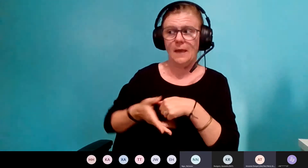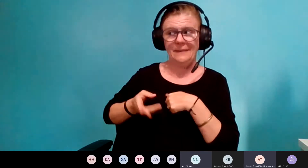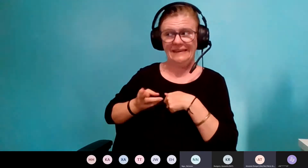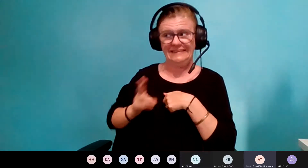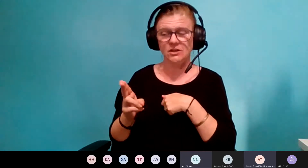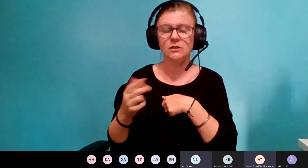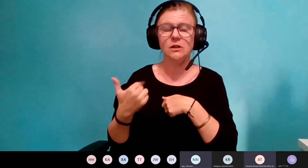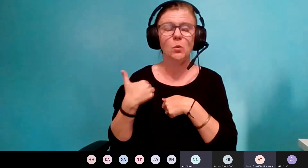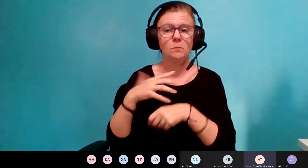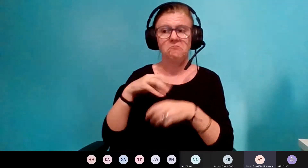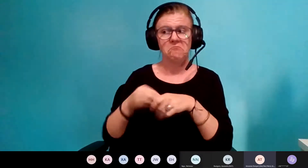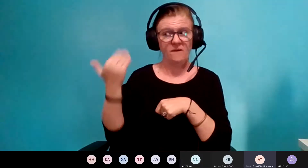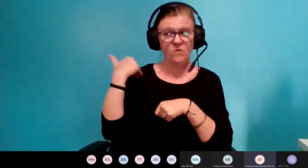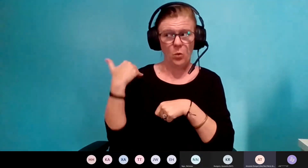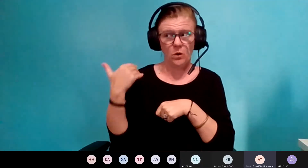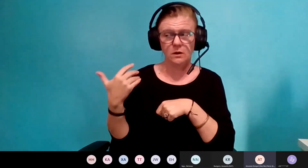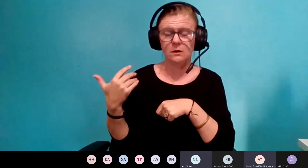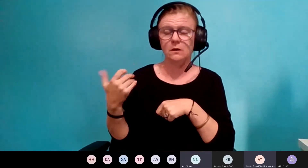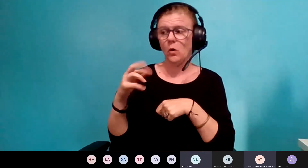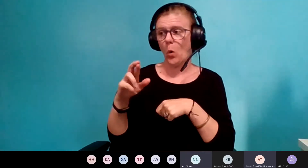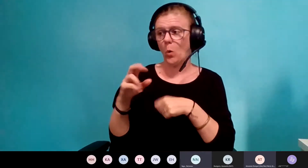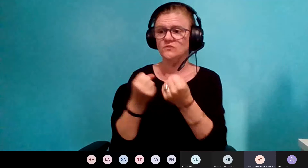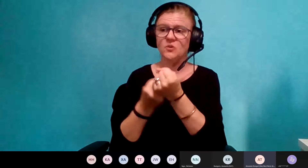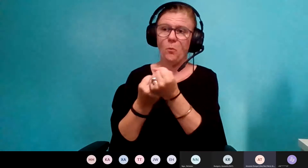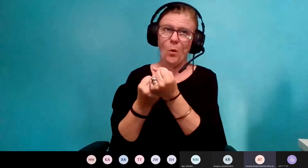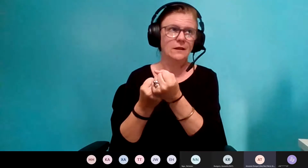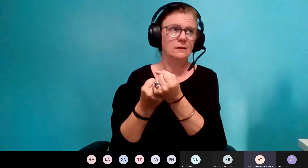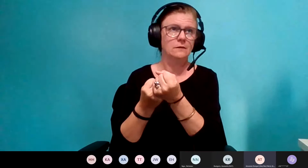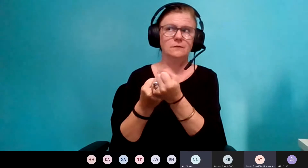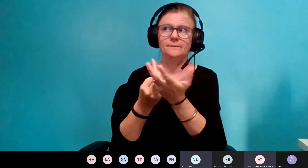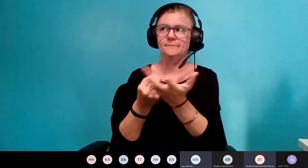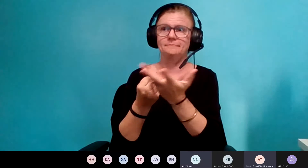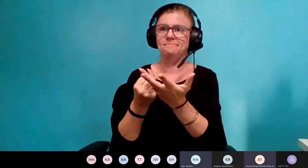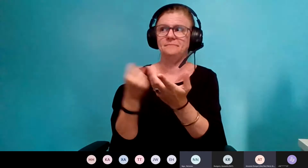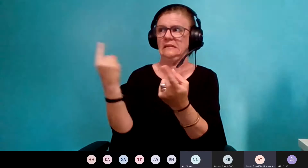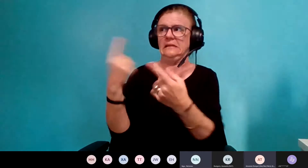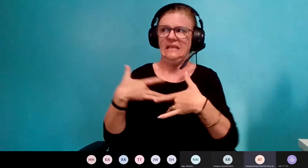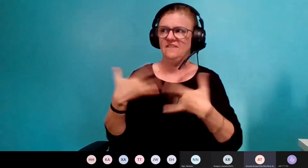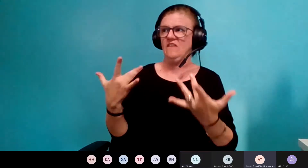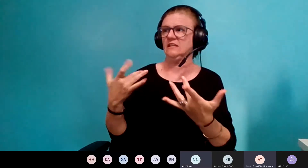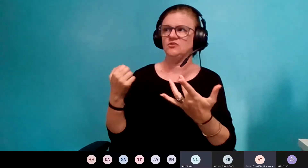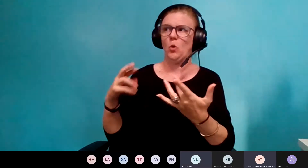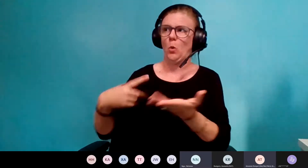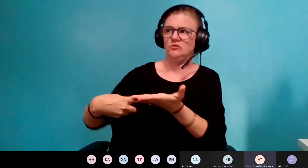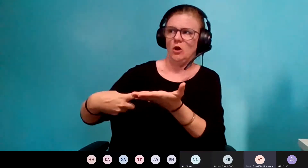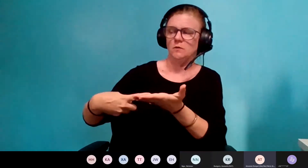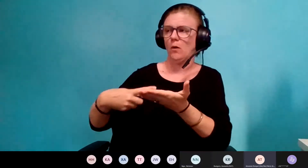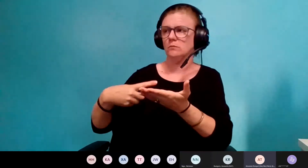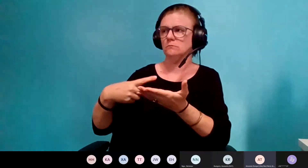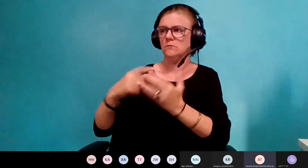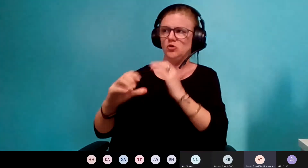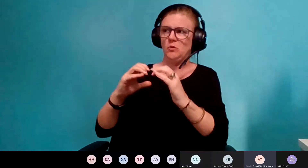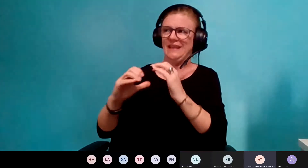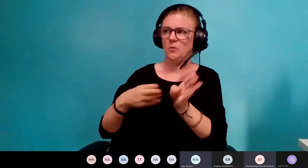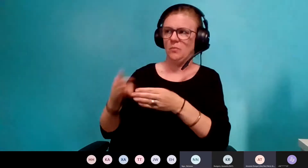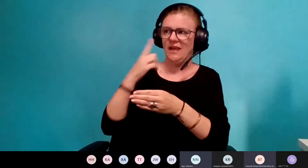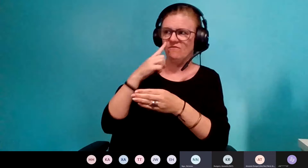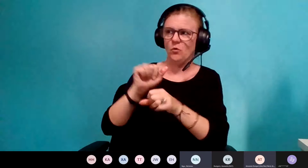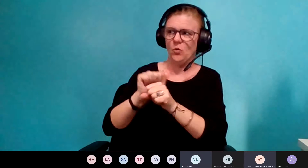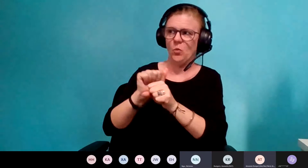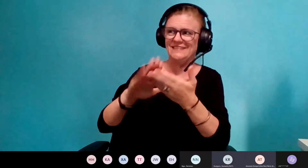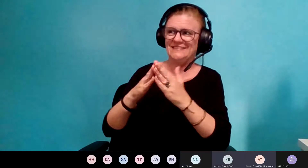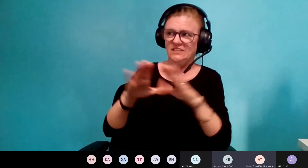done things in the past or supported the efforts or spotlighted or talked about a communication plan for the efforts that the